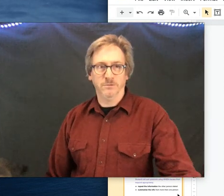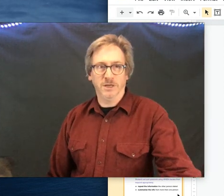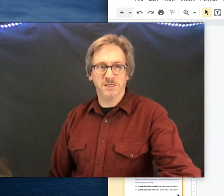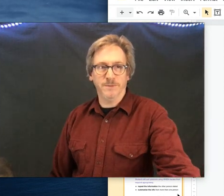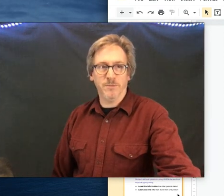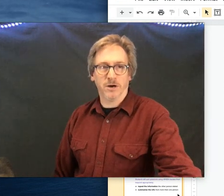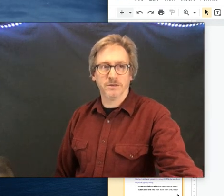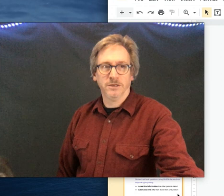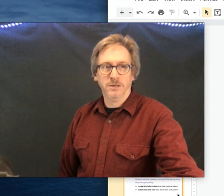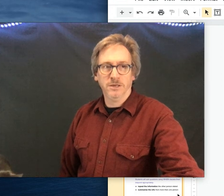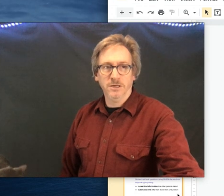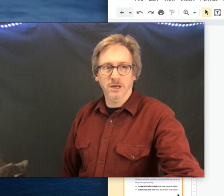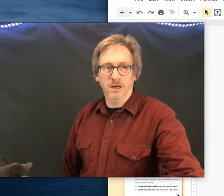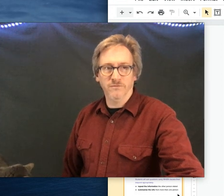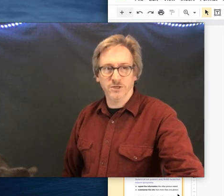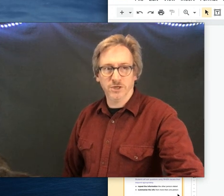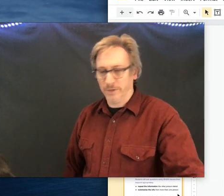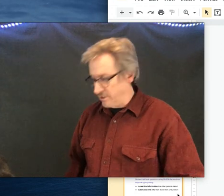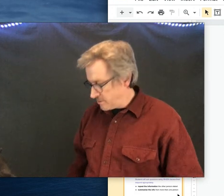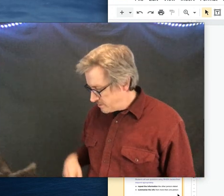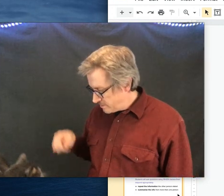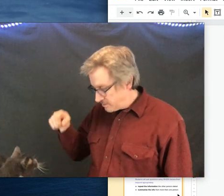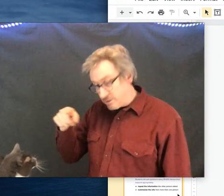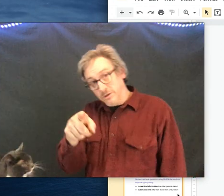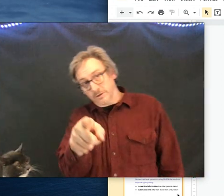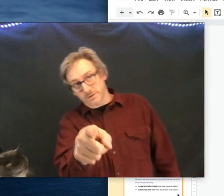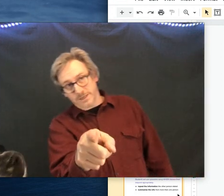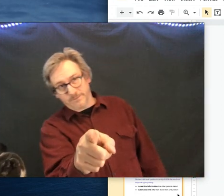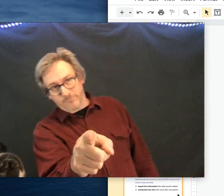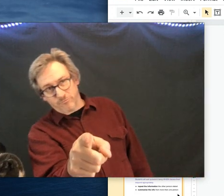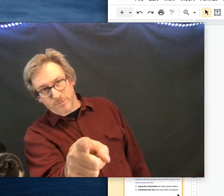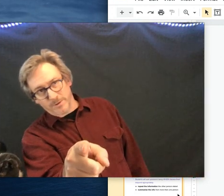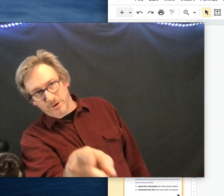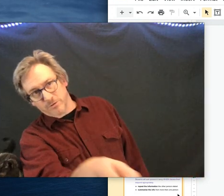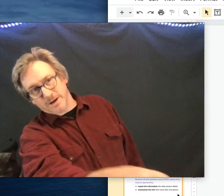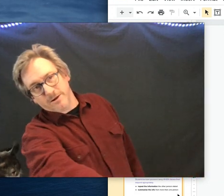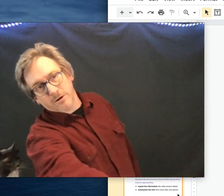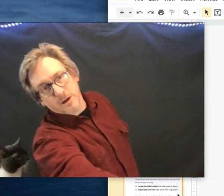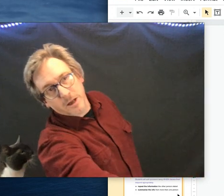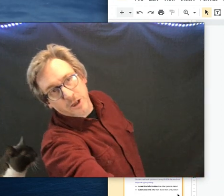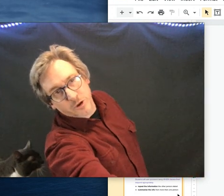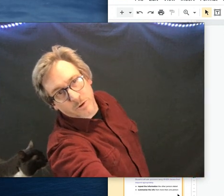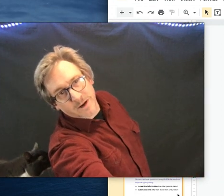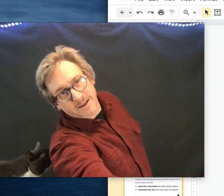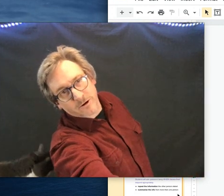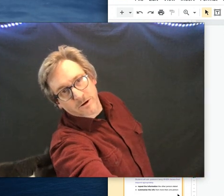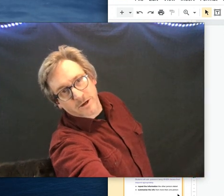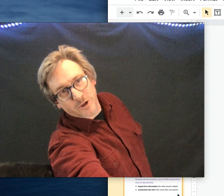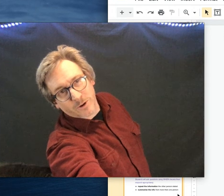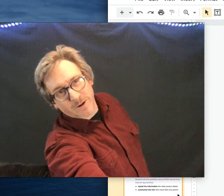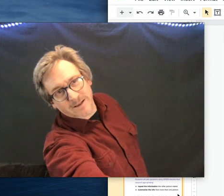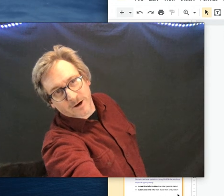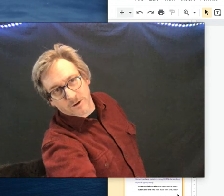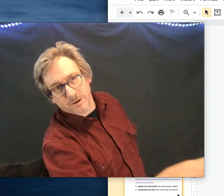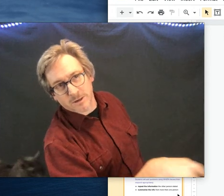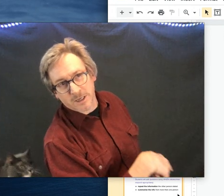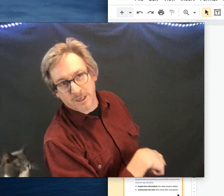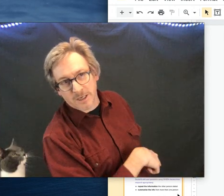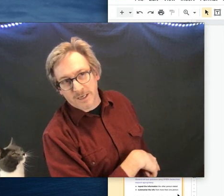Grayson wants to be part of the show. Here, look, see, right there. You're right there. You are right there. You are